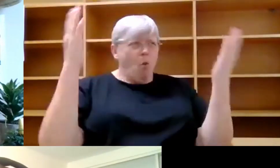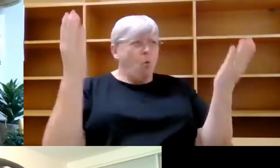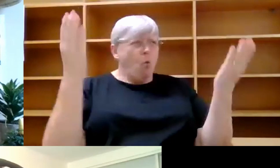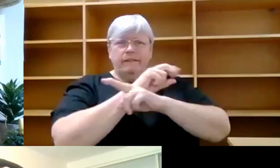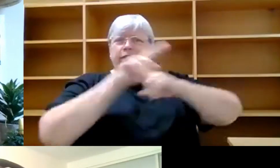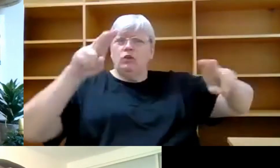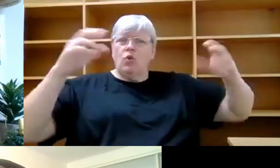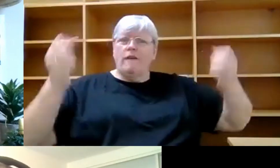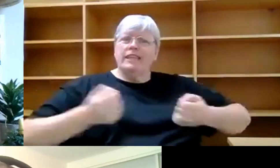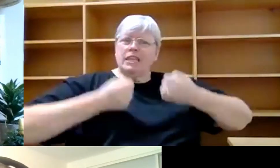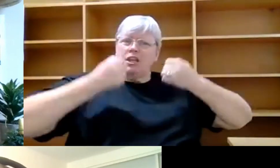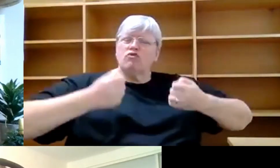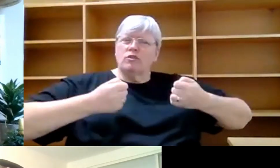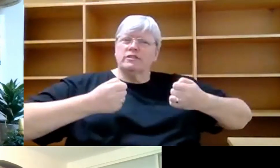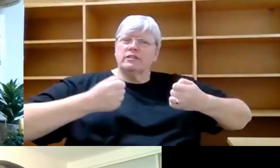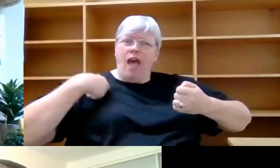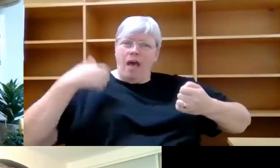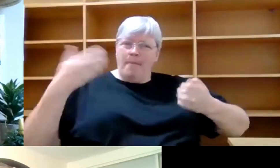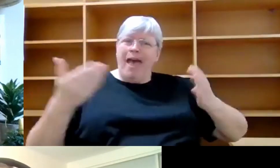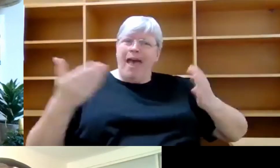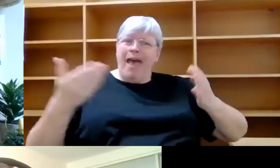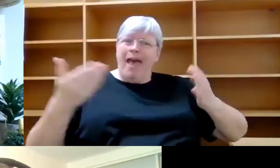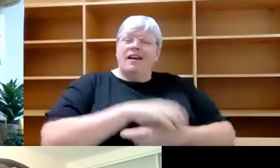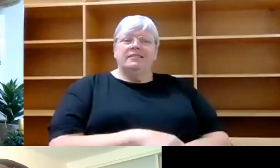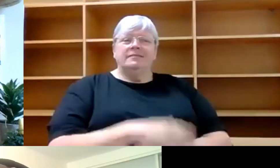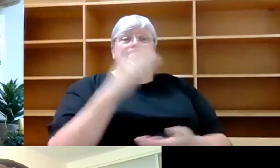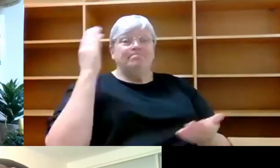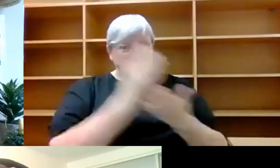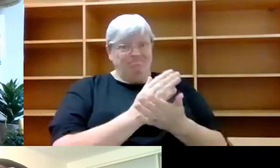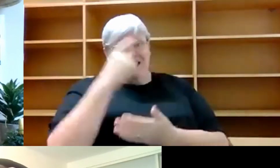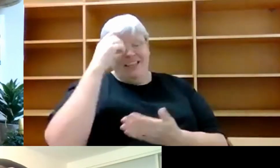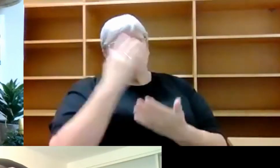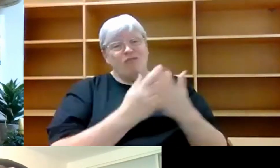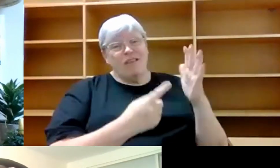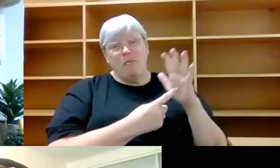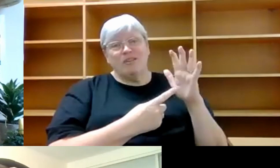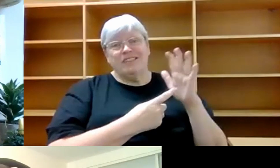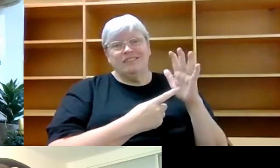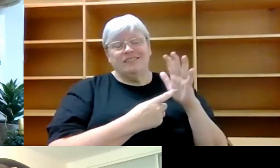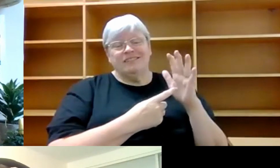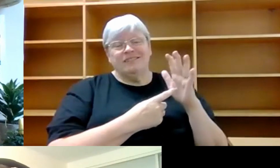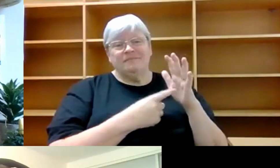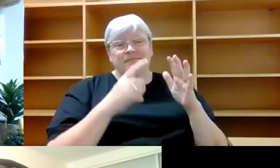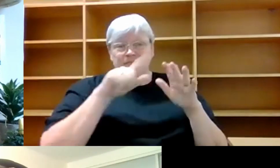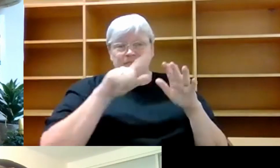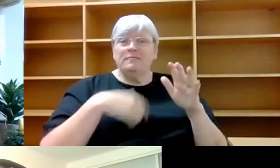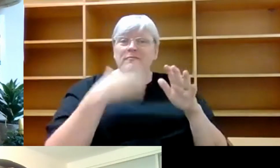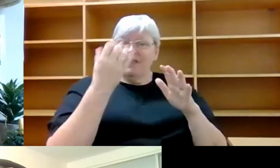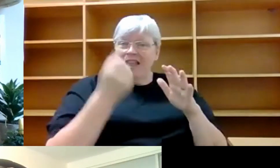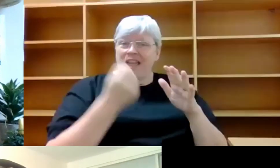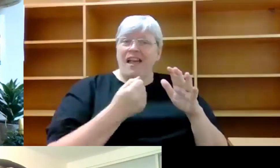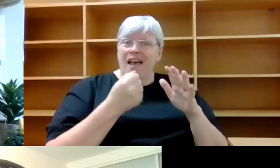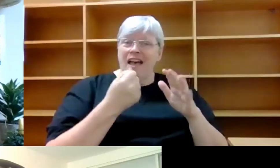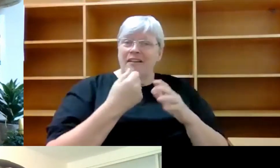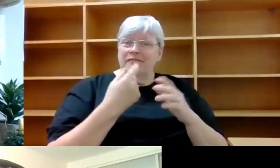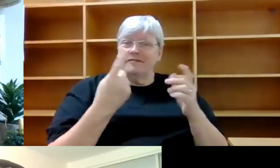heroes should be. So I'm just adding to that. Definitely, and I think it's really important that that we have voices like yours. And I think